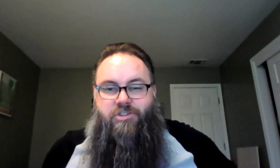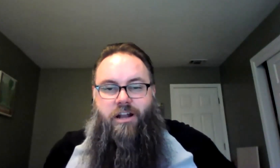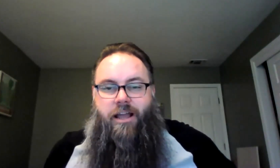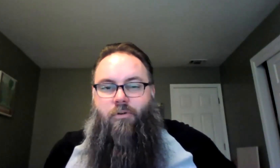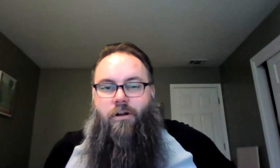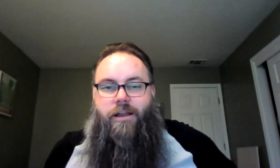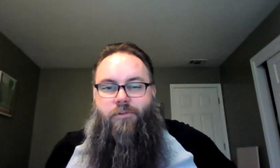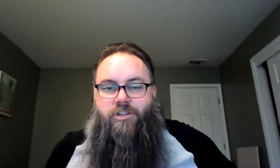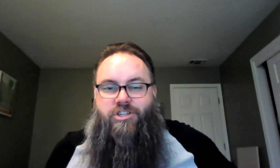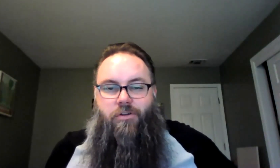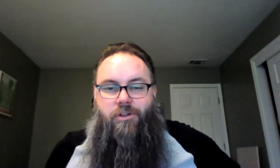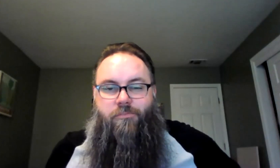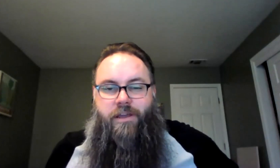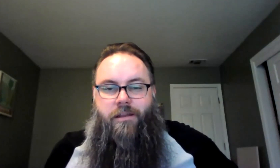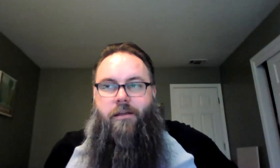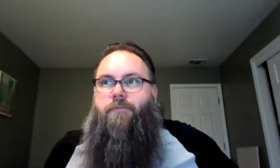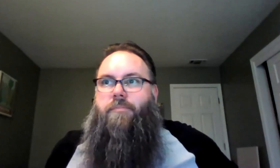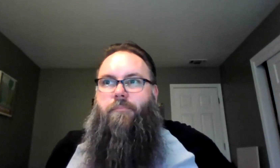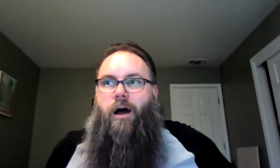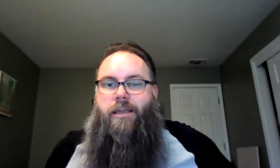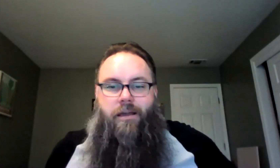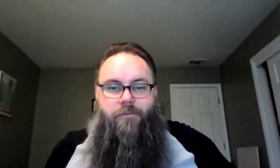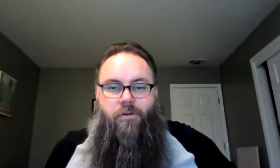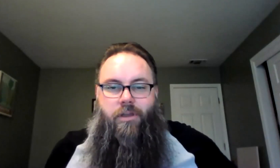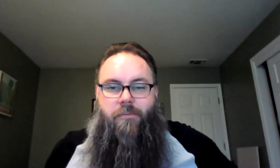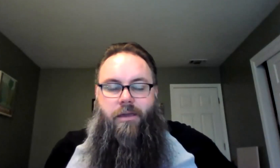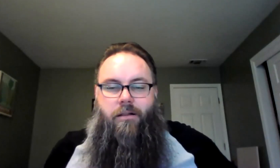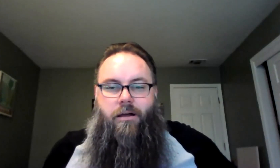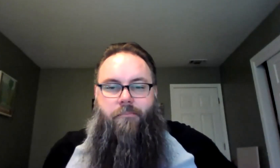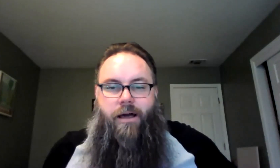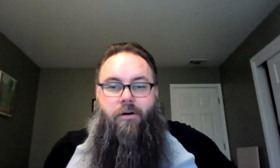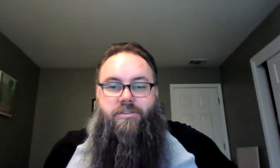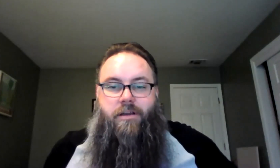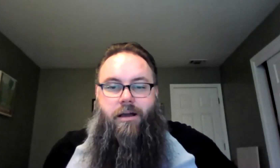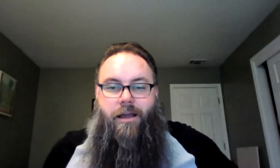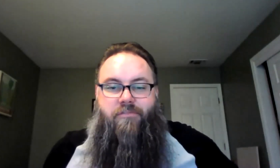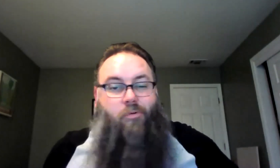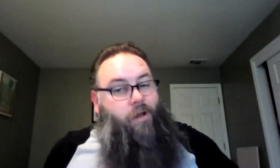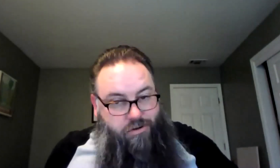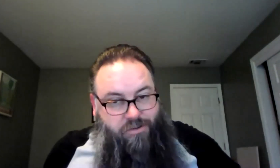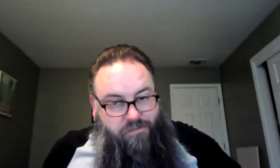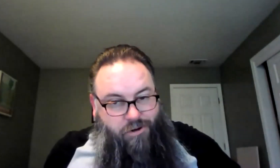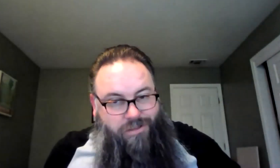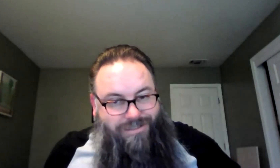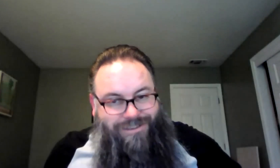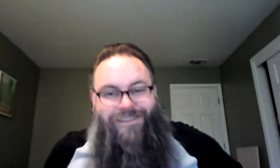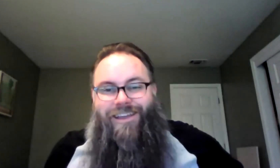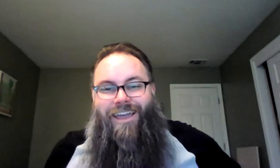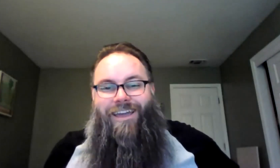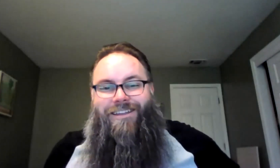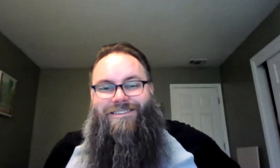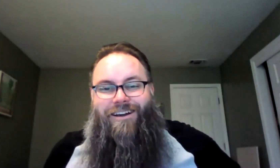option. And so Johnny, I'm wondering if you could share a little bit from the body of your email about kind of the parameters that we've put on